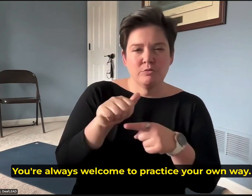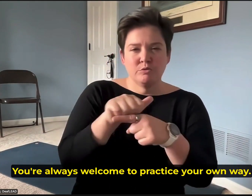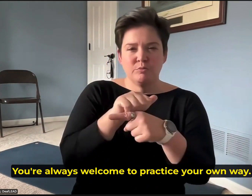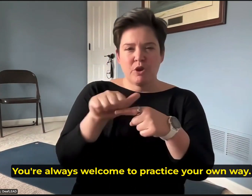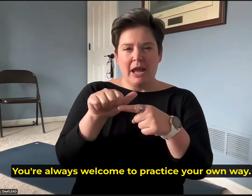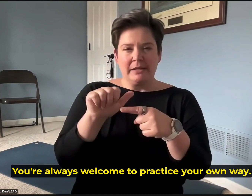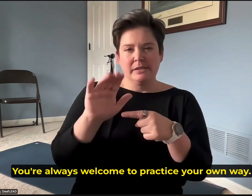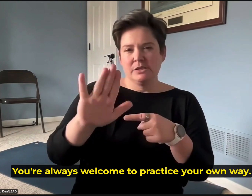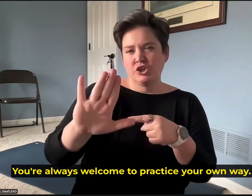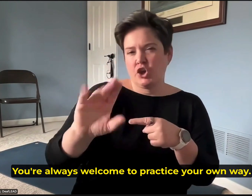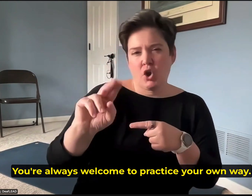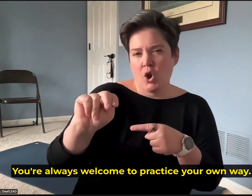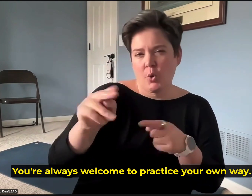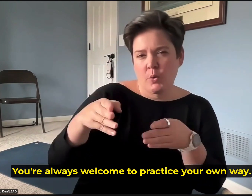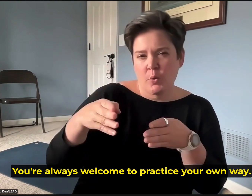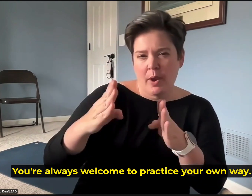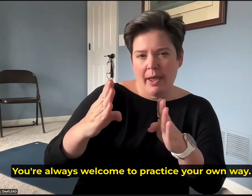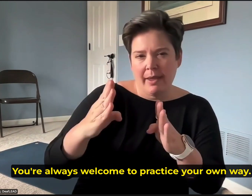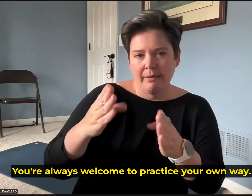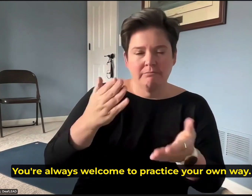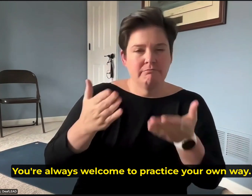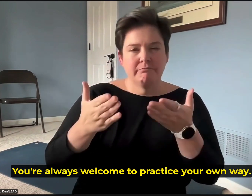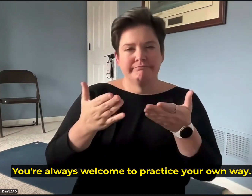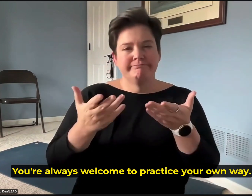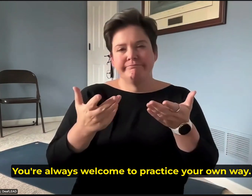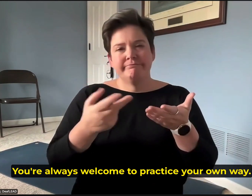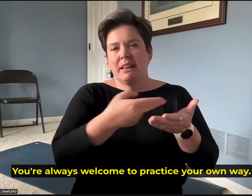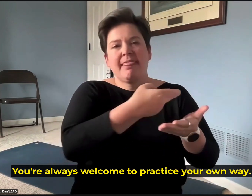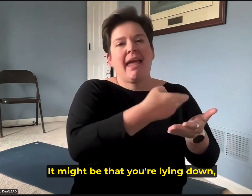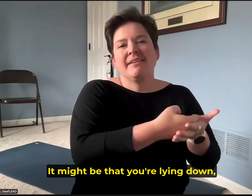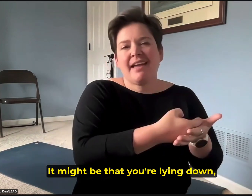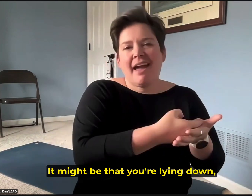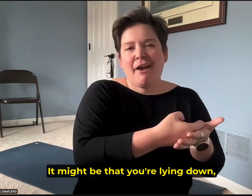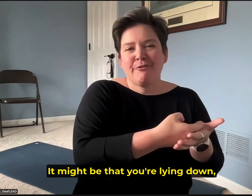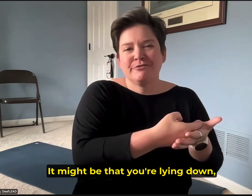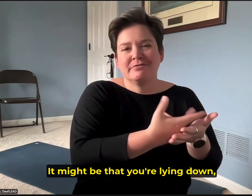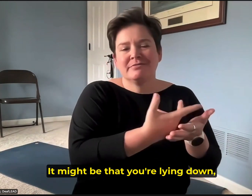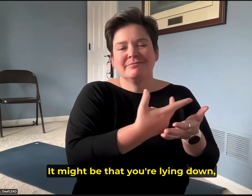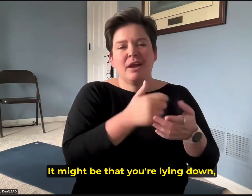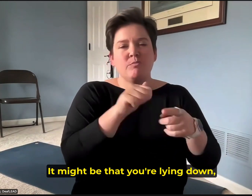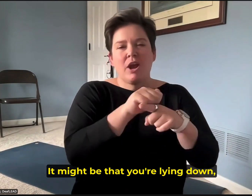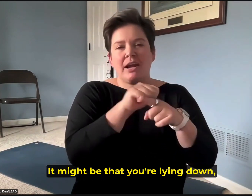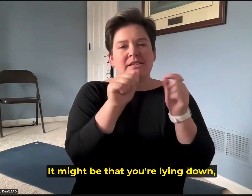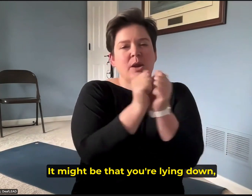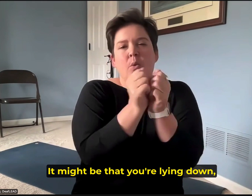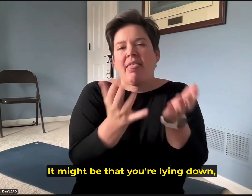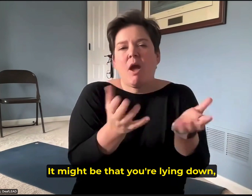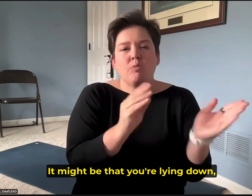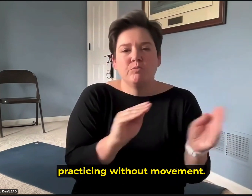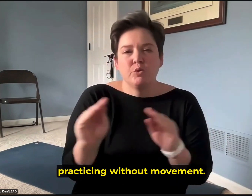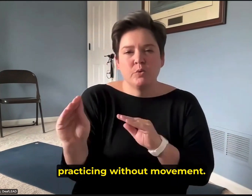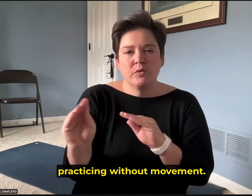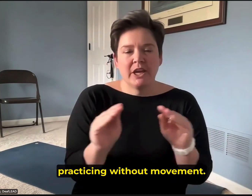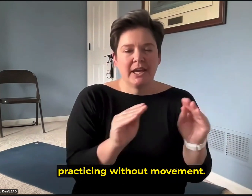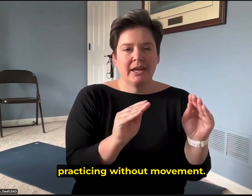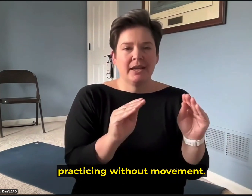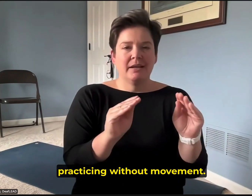You're always welcome to practice your own way. It might be that you're lying down, practicing without